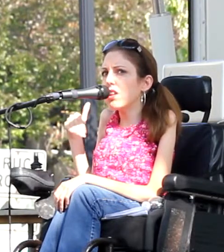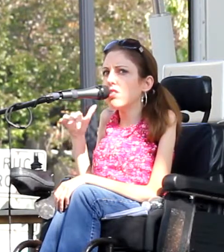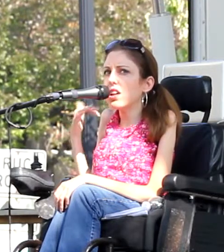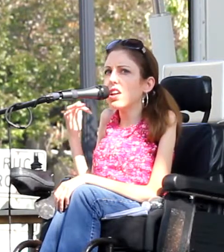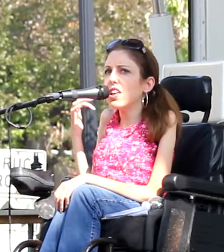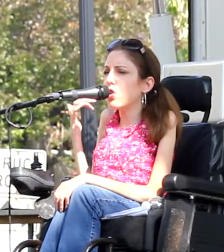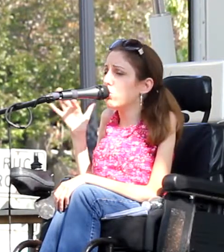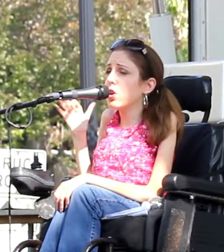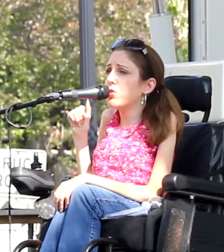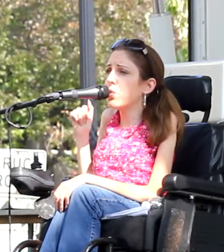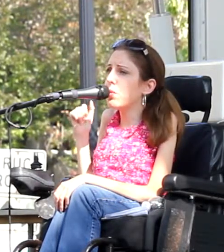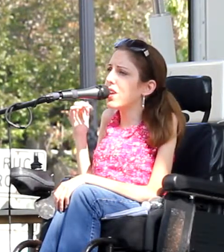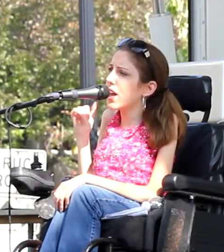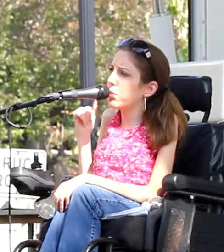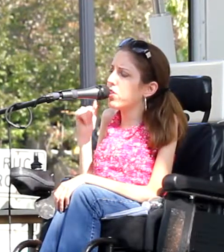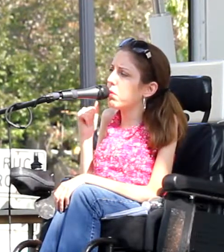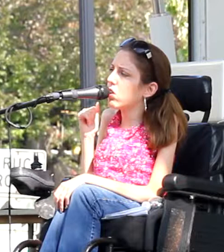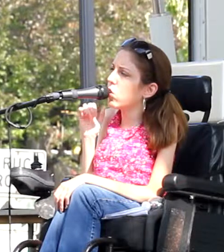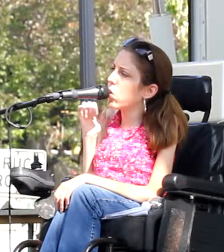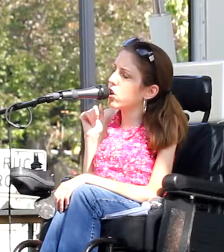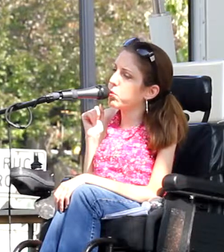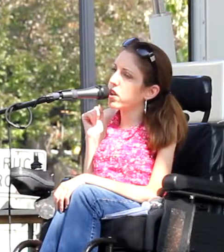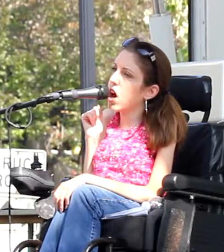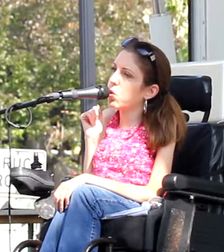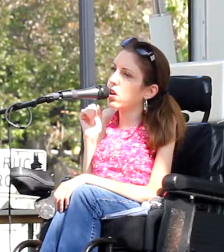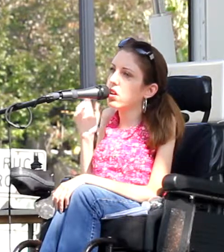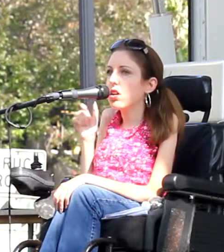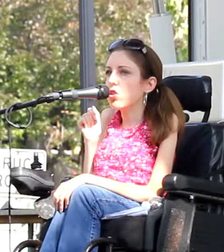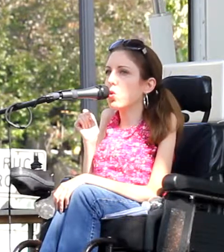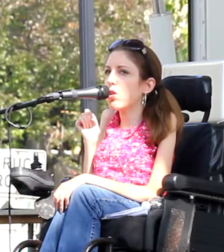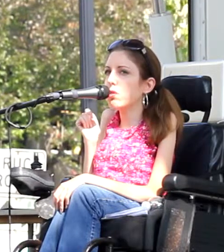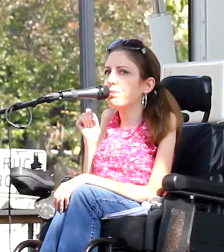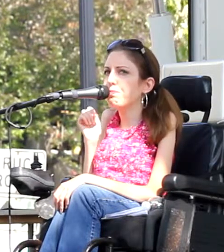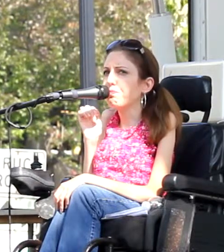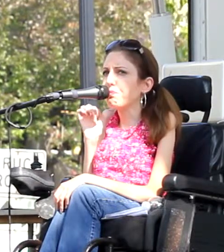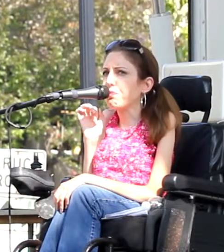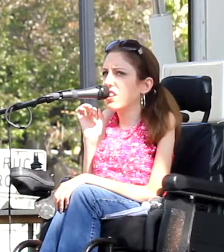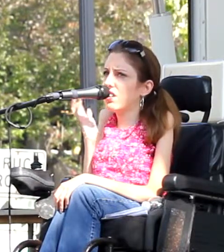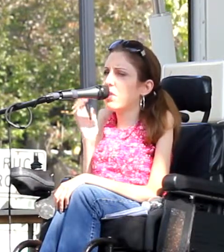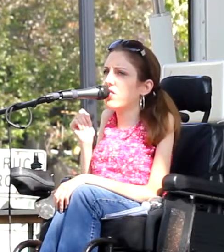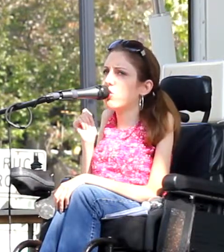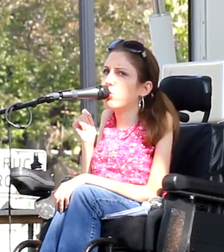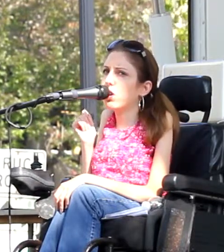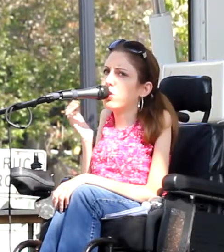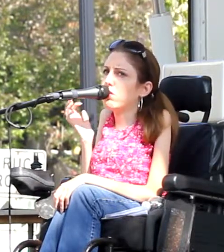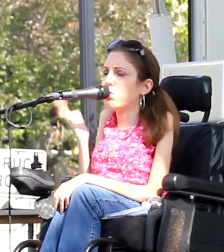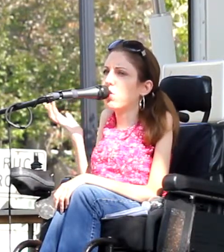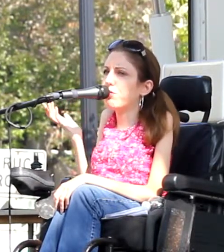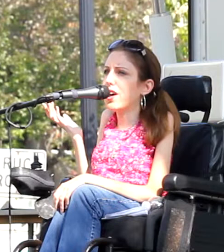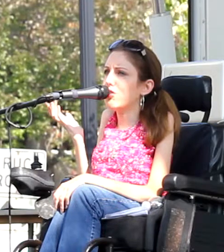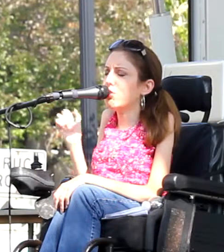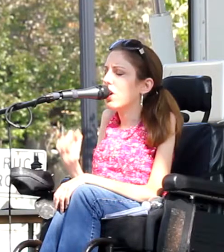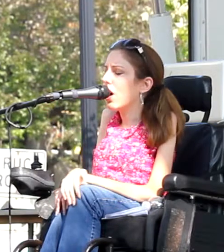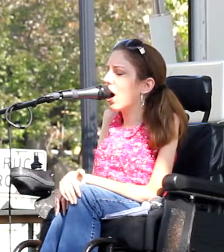20% metal, or 20% woman, 80% metal, 100% awkward. You're welcome. That's that joke up. You're